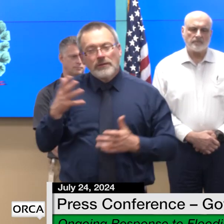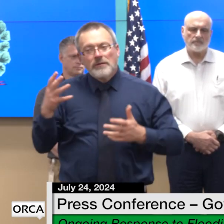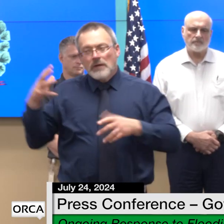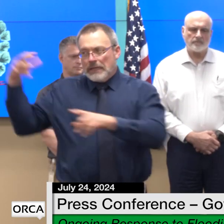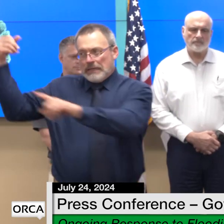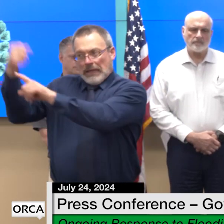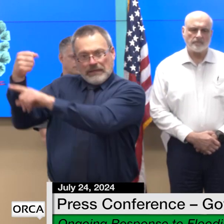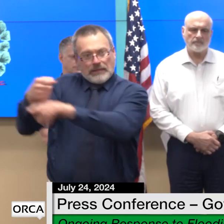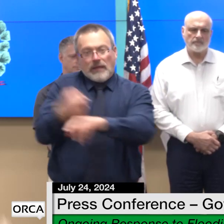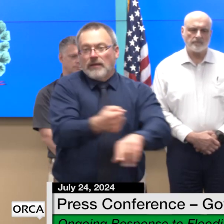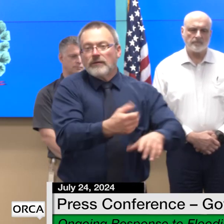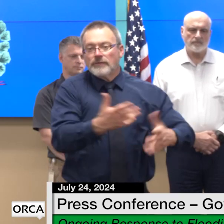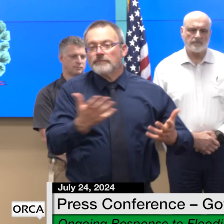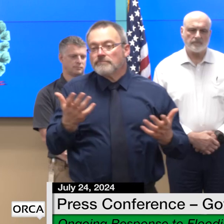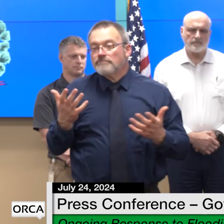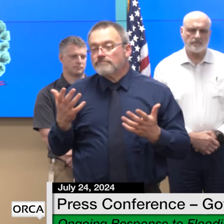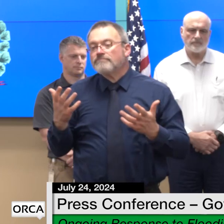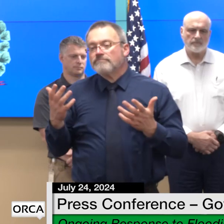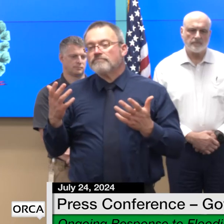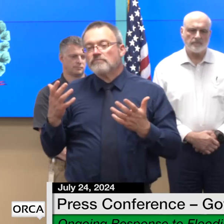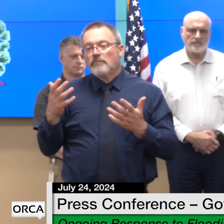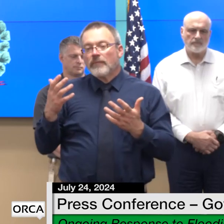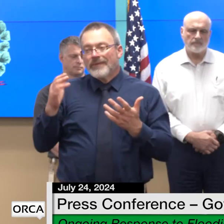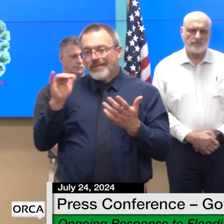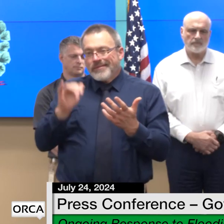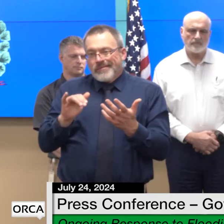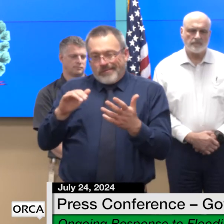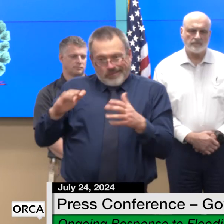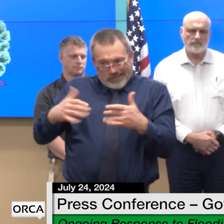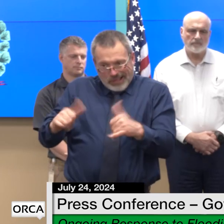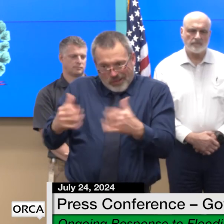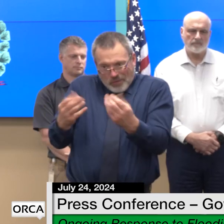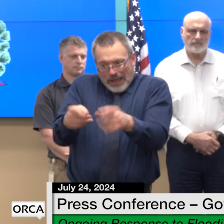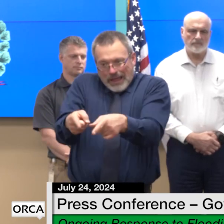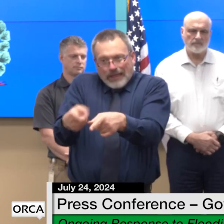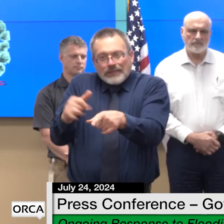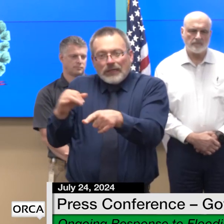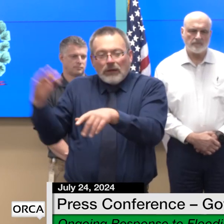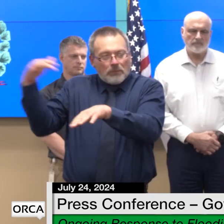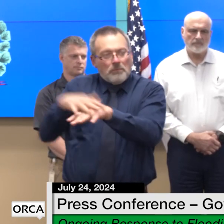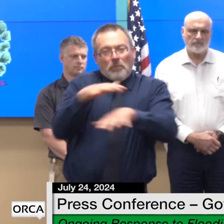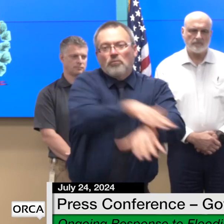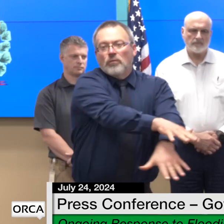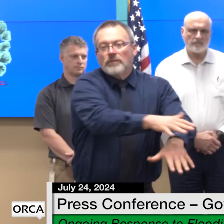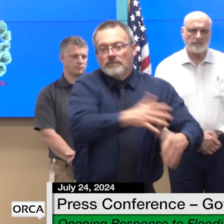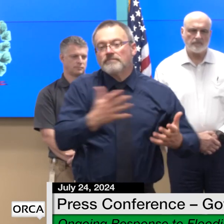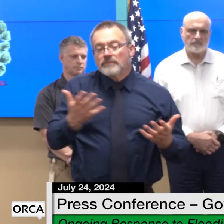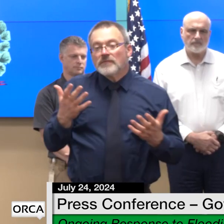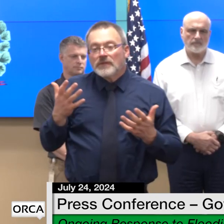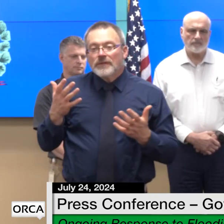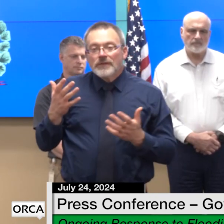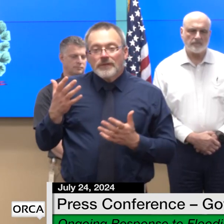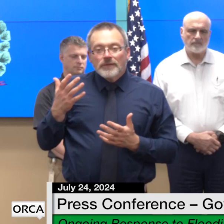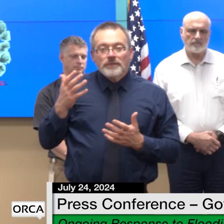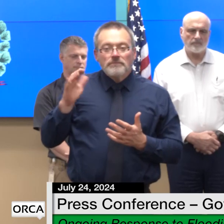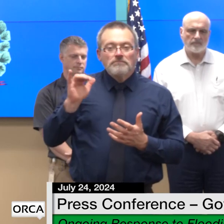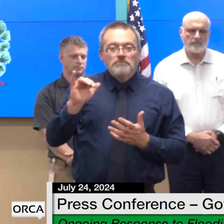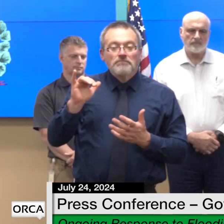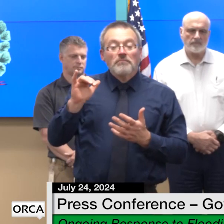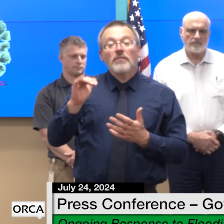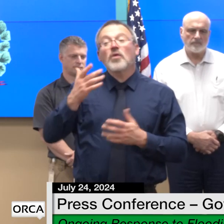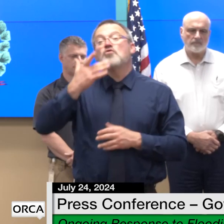to oversaturation. We anticipate pleasant dry weather for several days starting tomorrow.